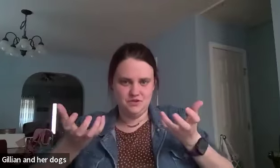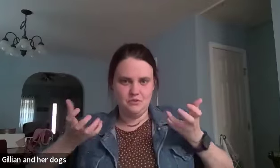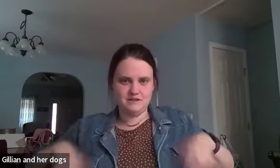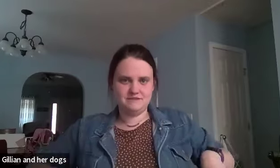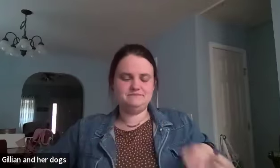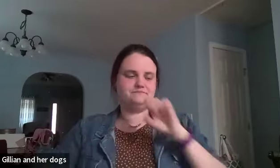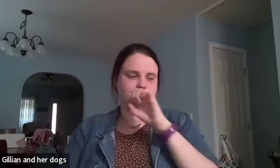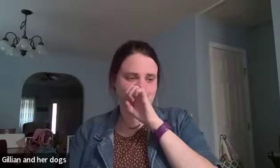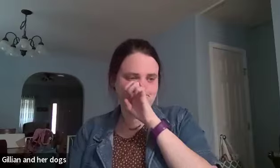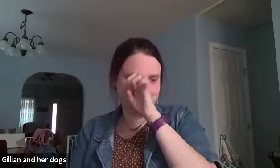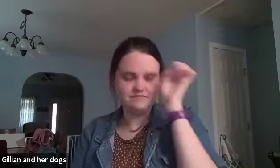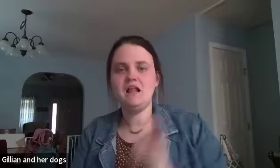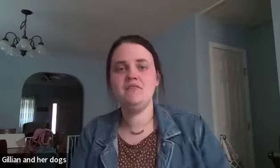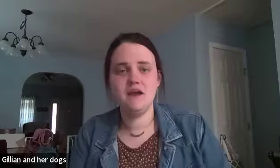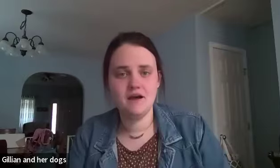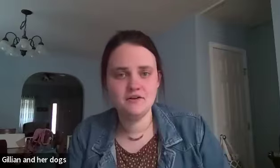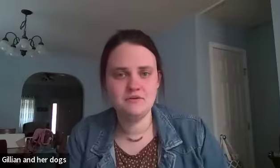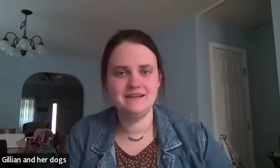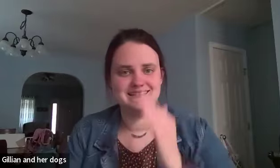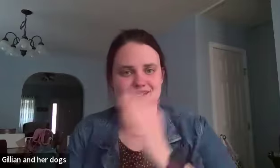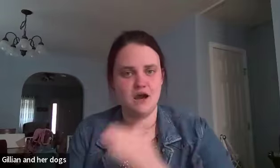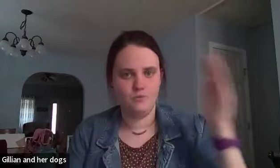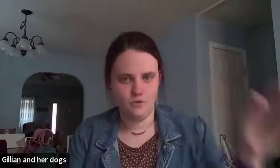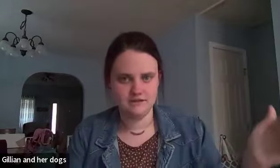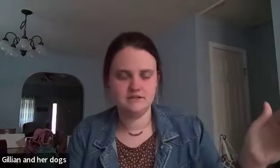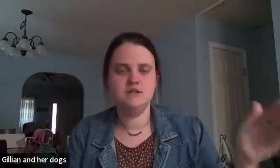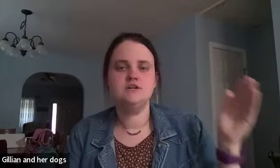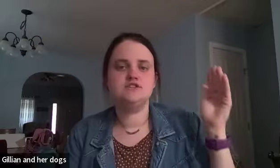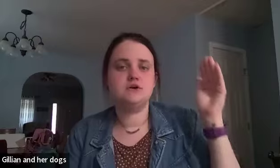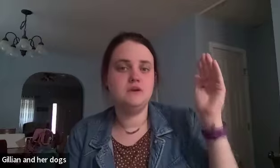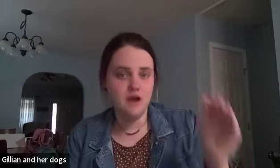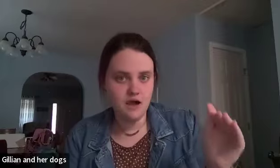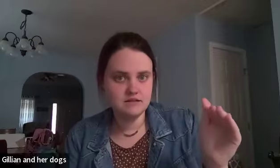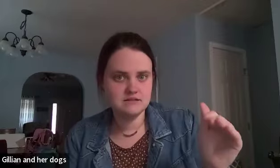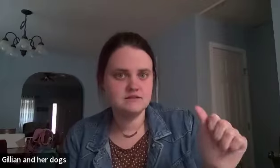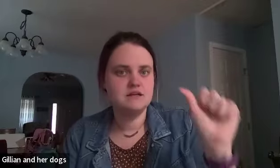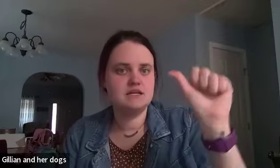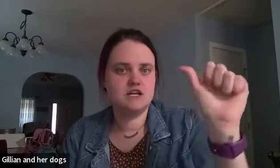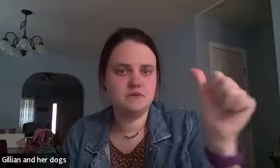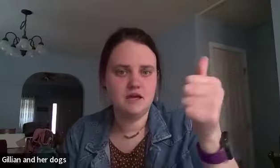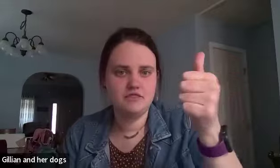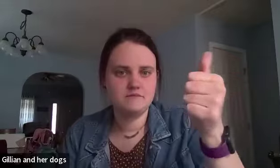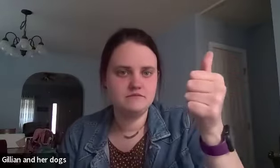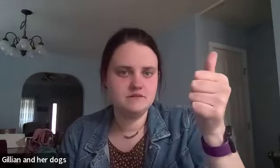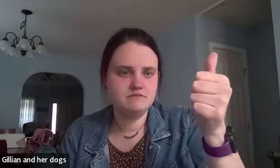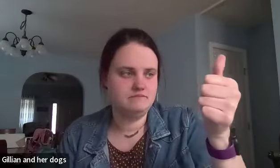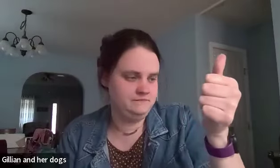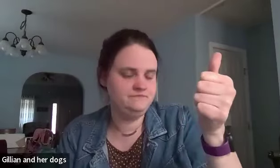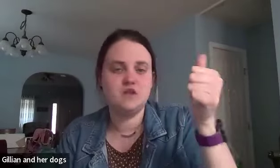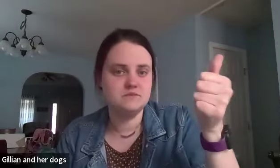Don't want. The other one is not want. So not is going to be a thumbs